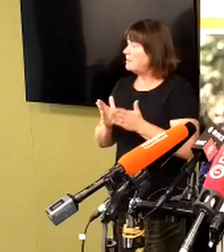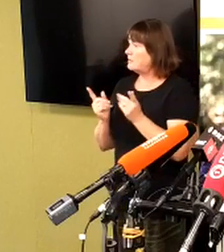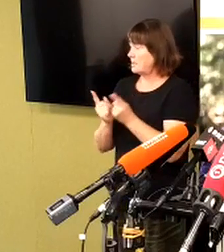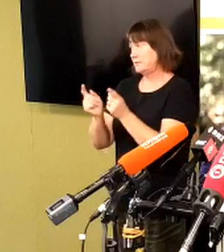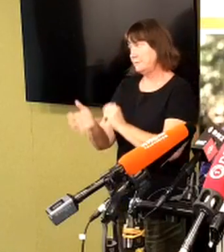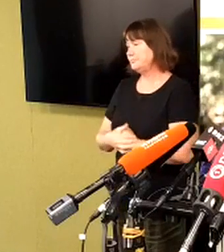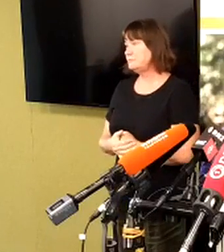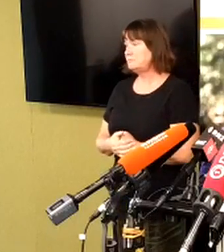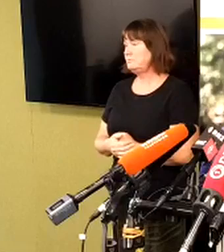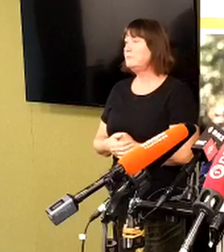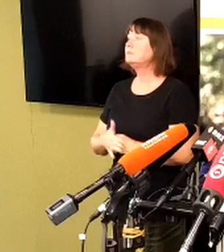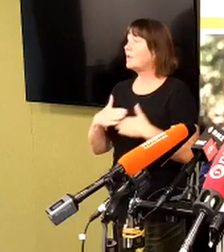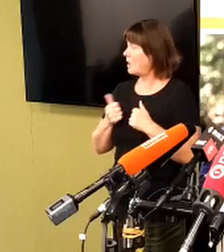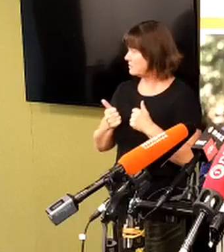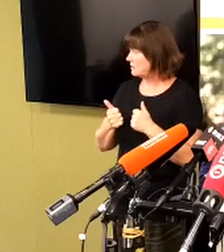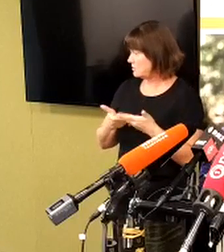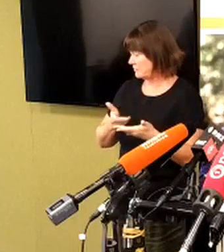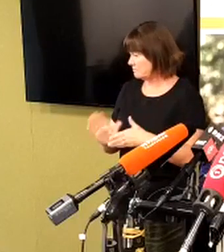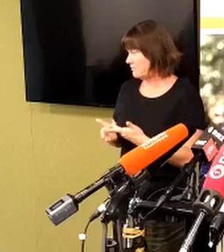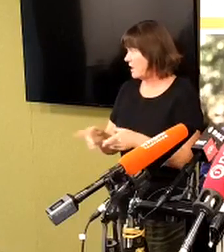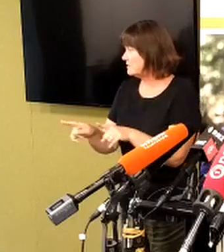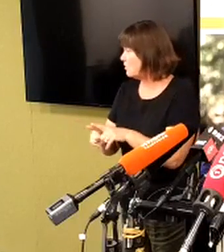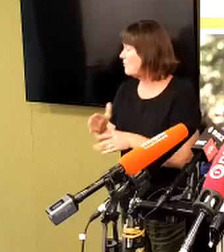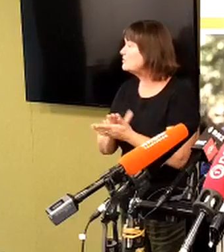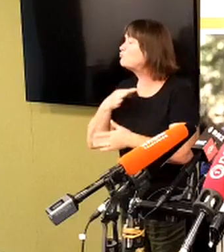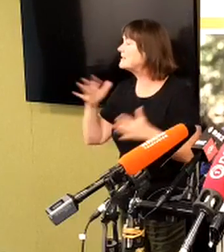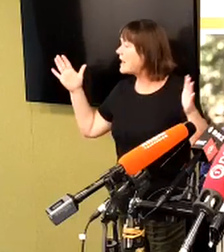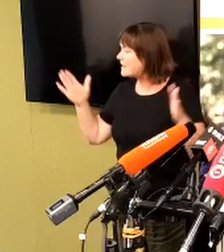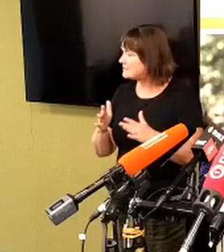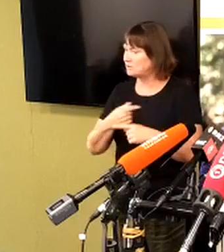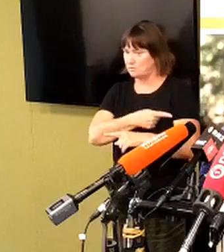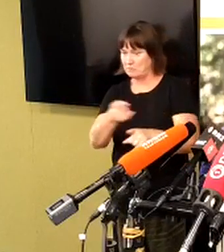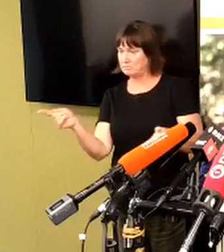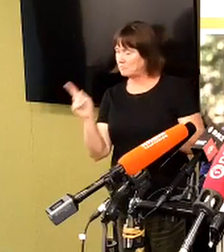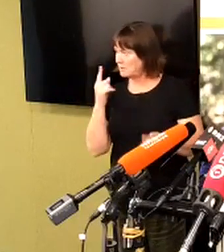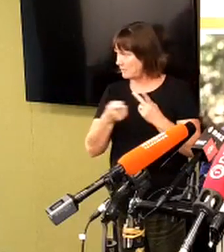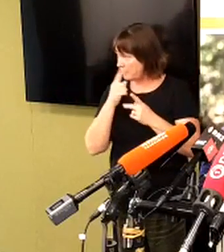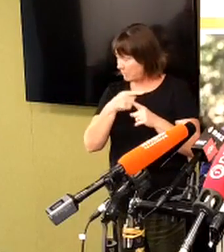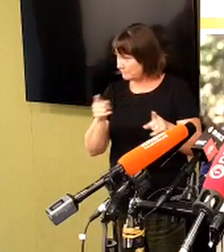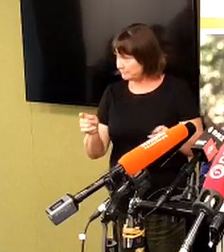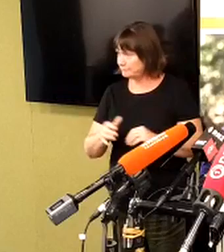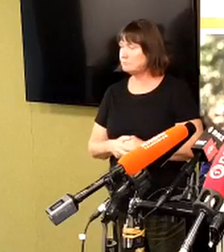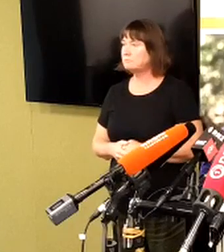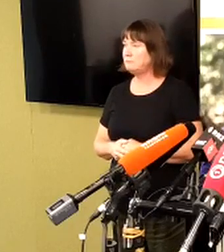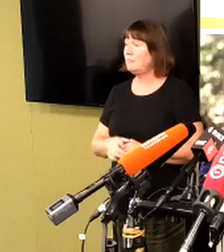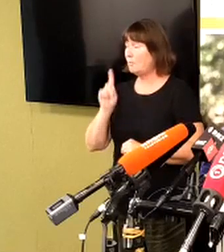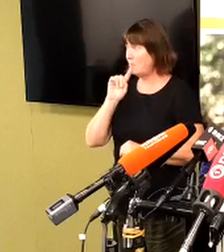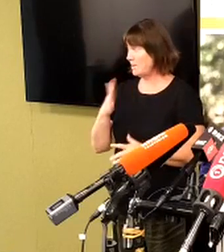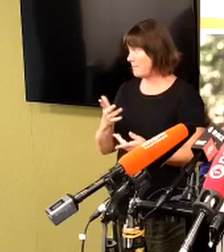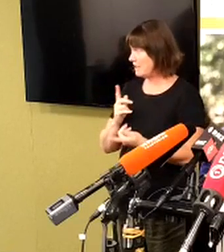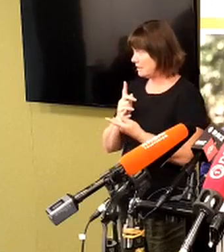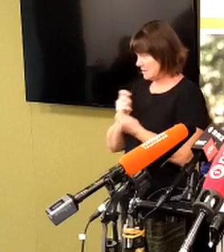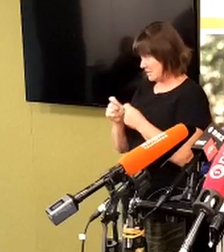and the health service then did all the right things, so lessened the risk to other people. And the people who are now being tested